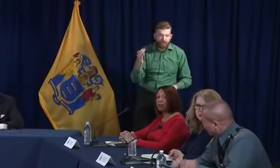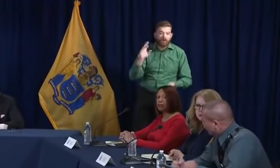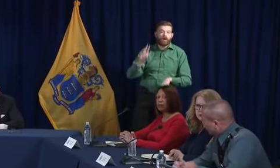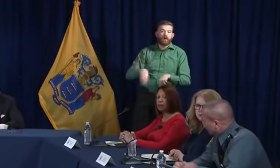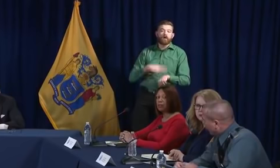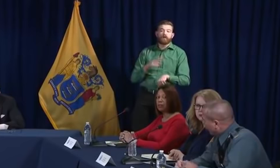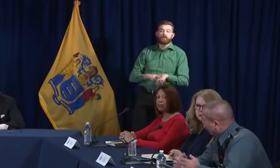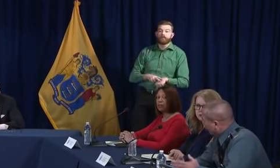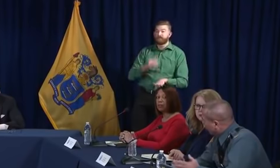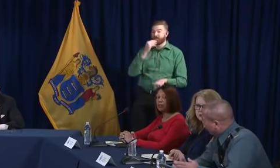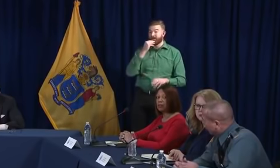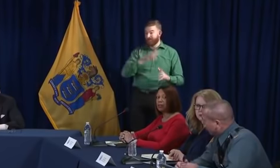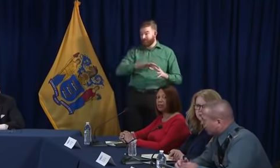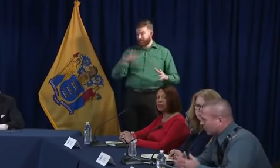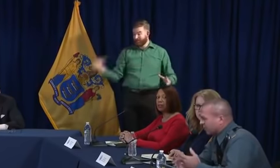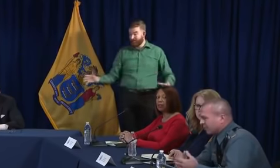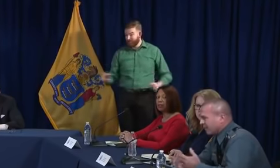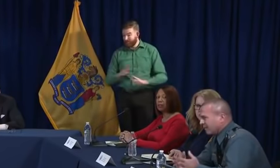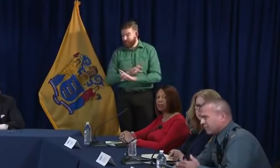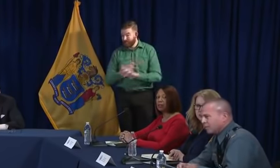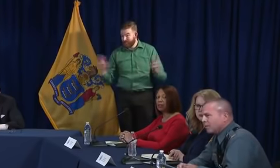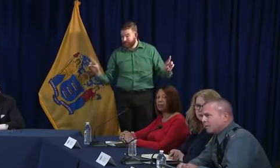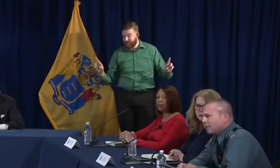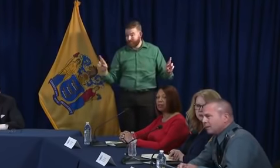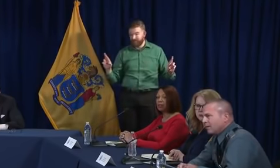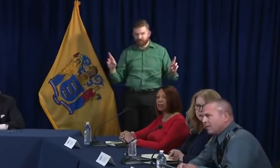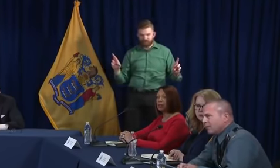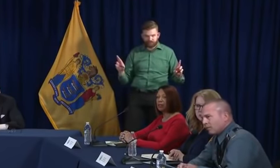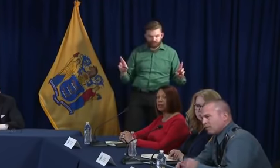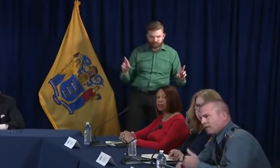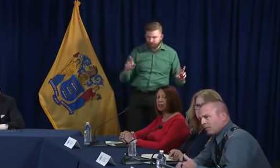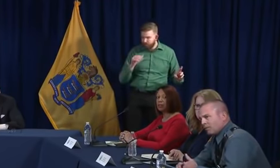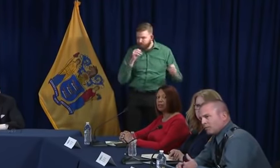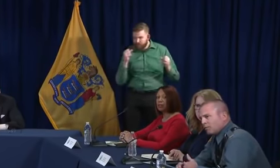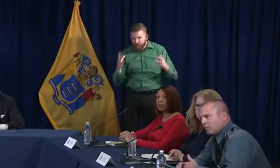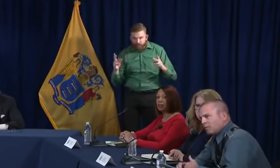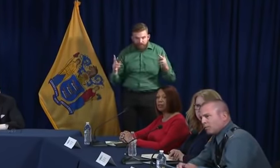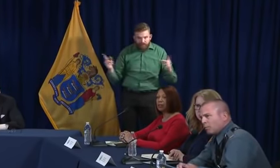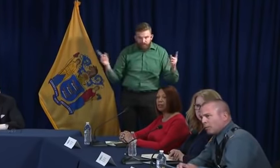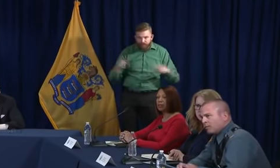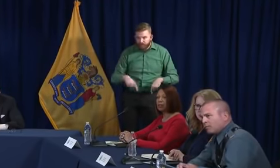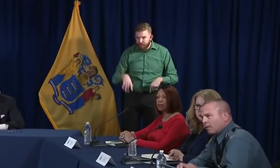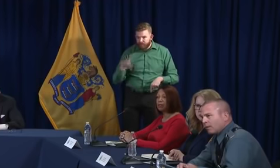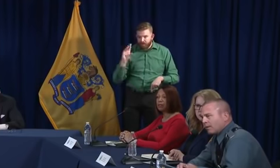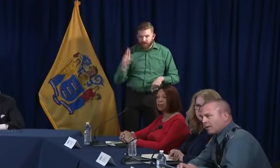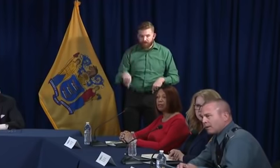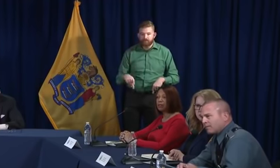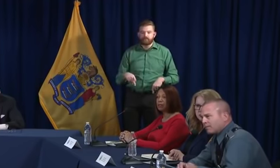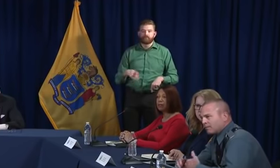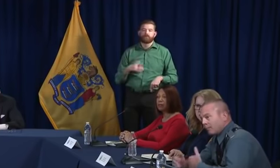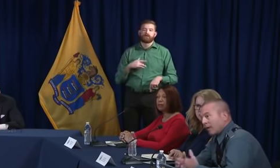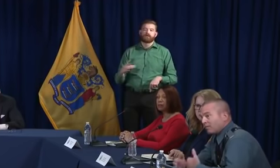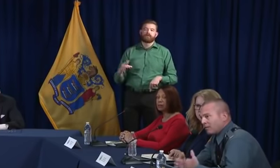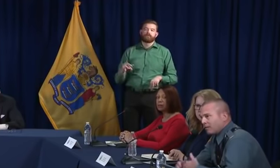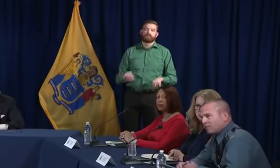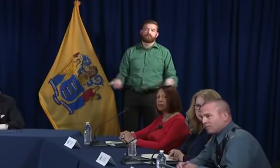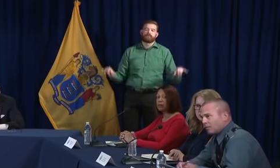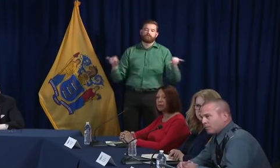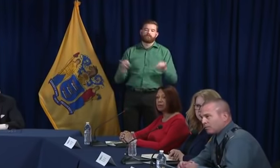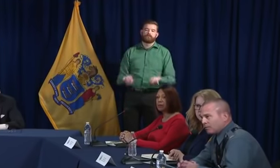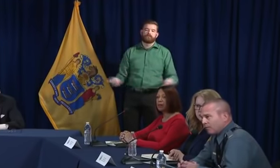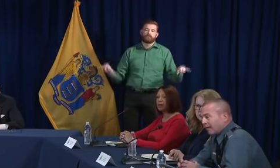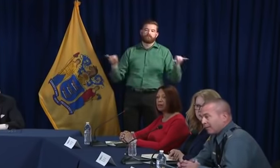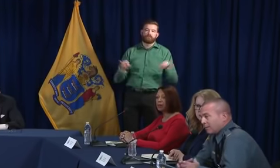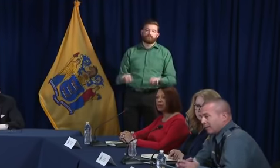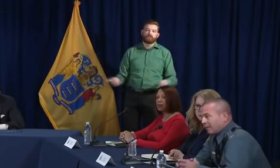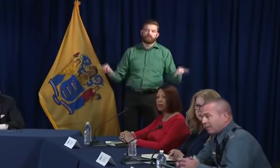food is prepared and that doesn't get out. So we're looking into whether it's other distribution points, whether it is the privacy